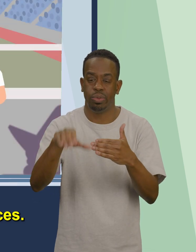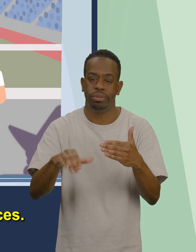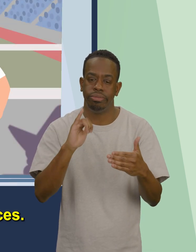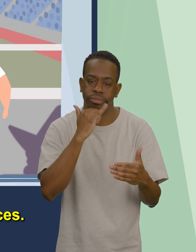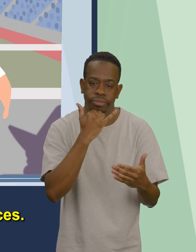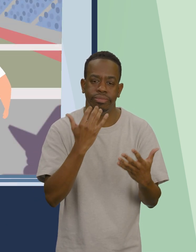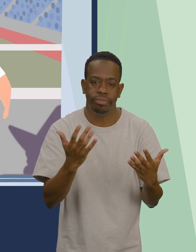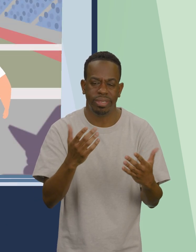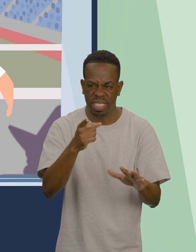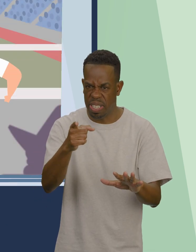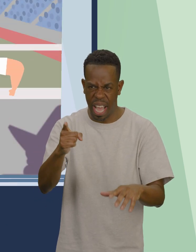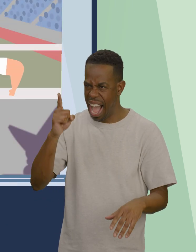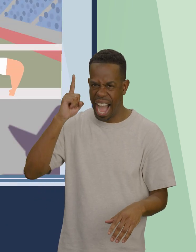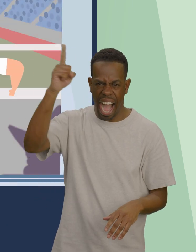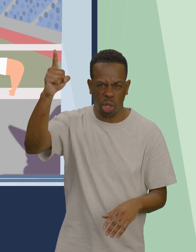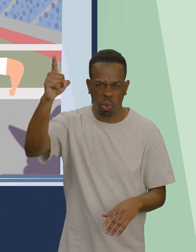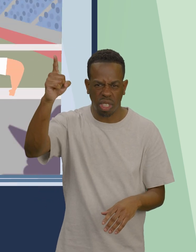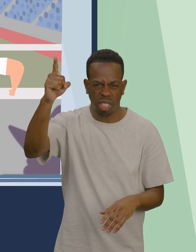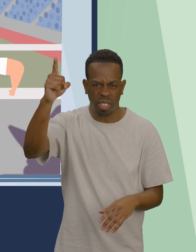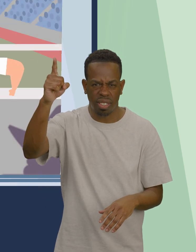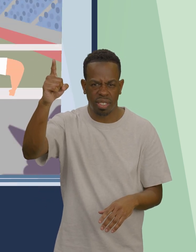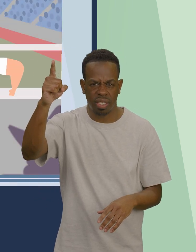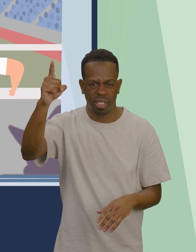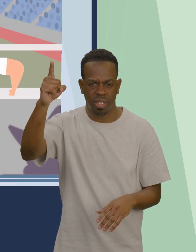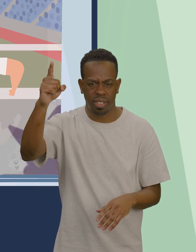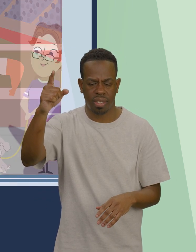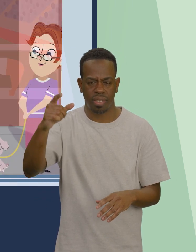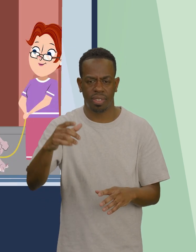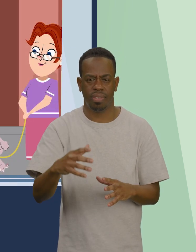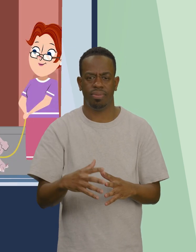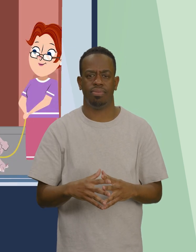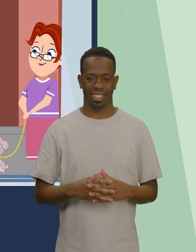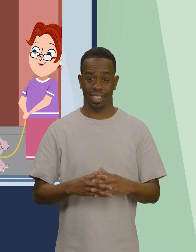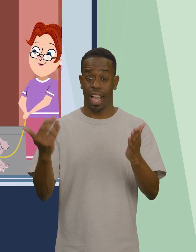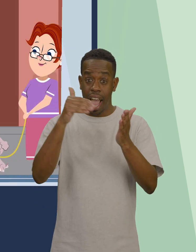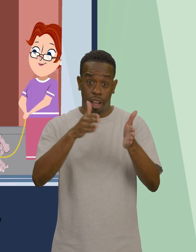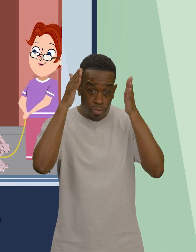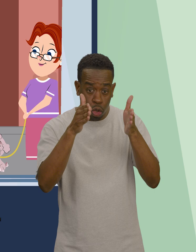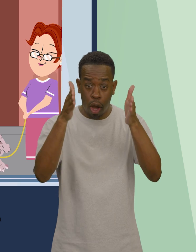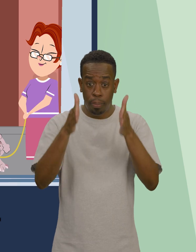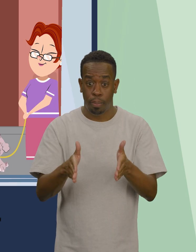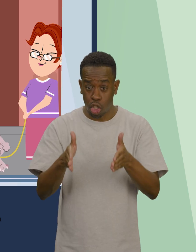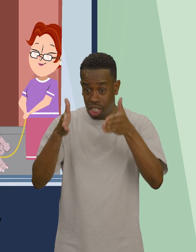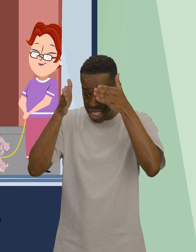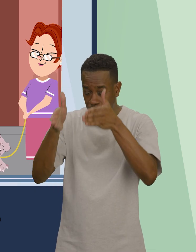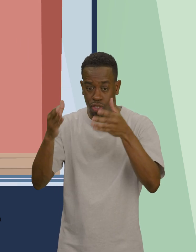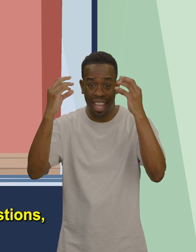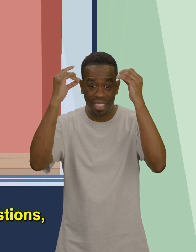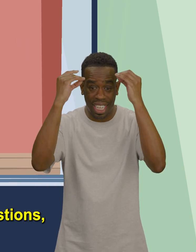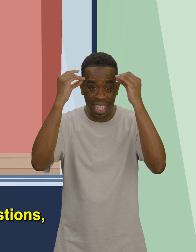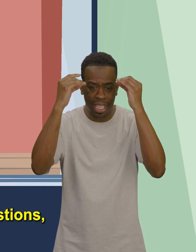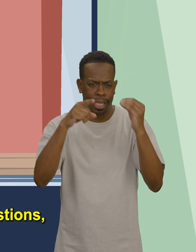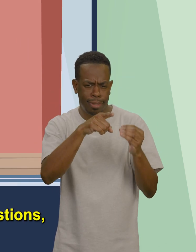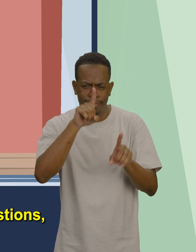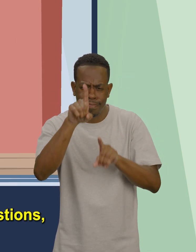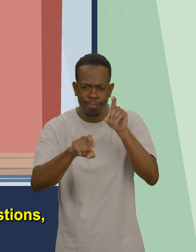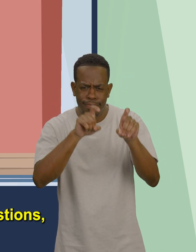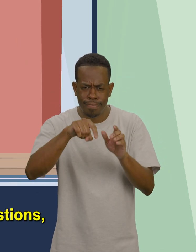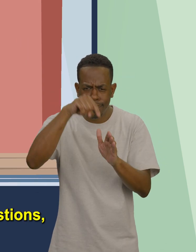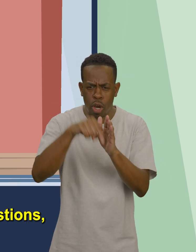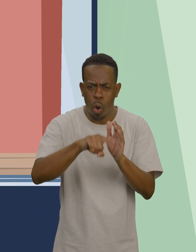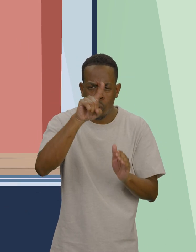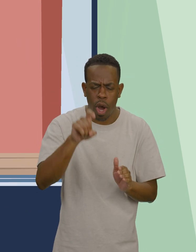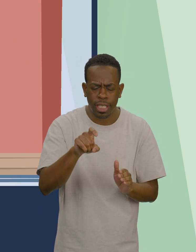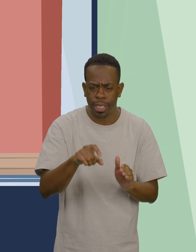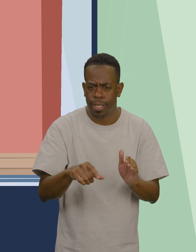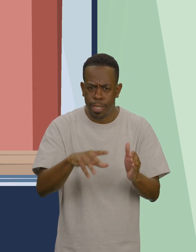unfortunate consequences. You're out of here! So refocusing on person-centered thinking, Vinny asked more in-depth